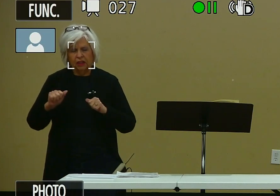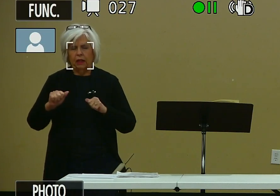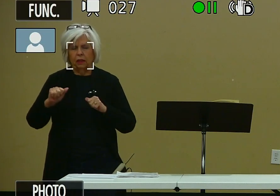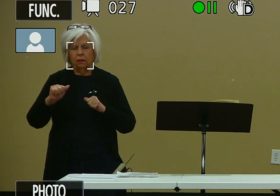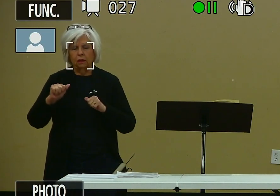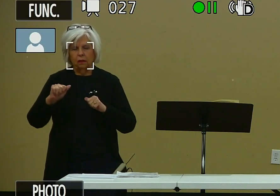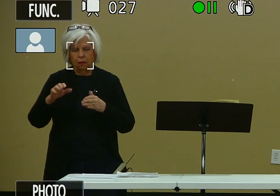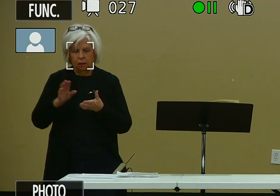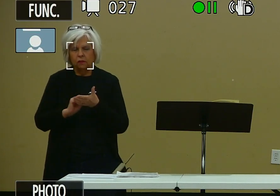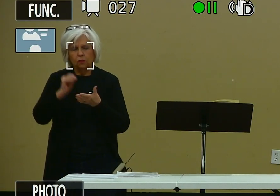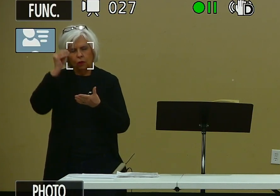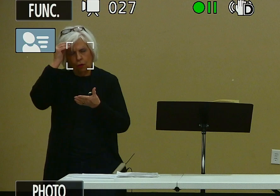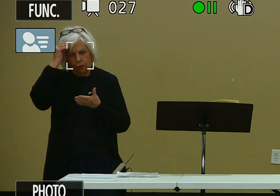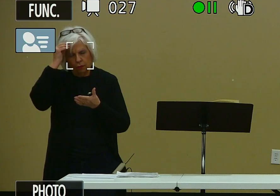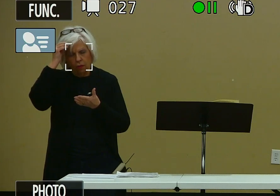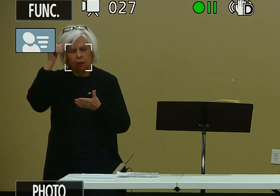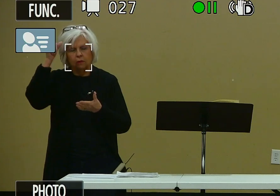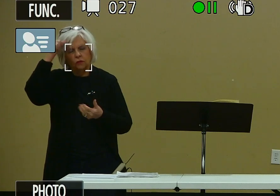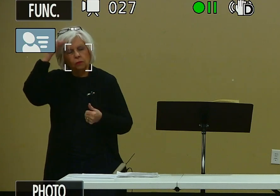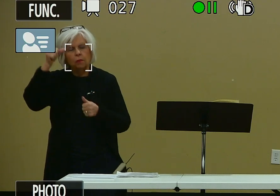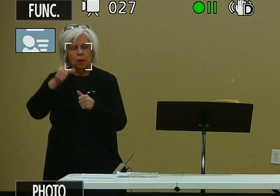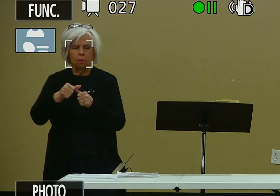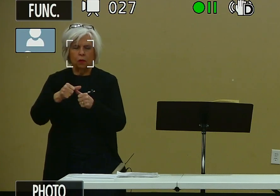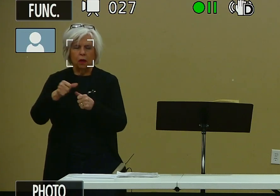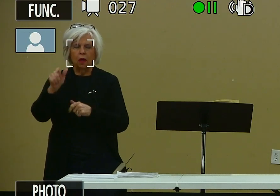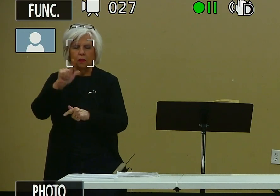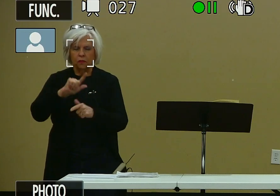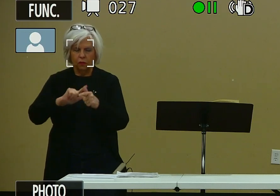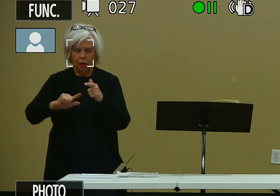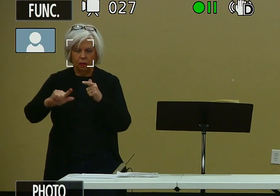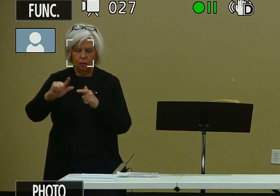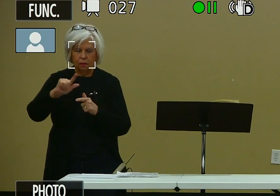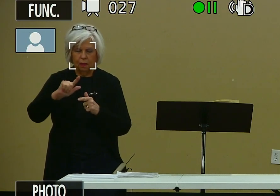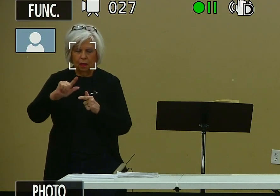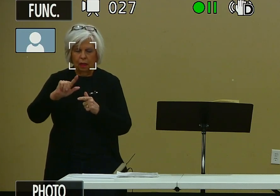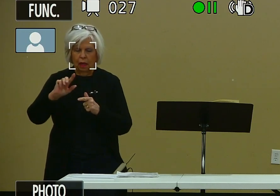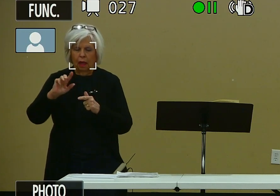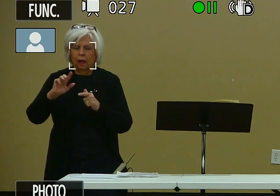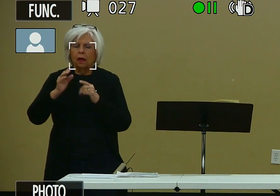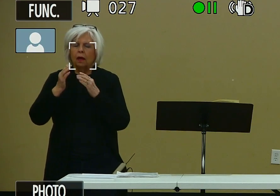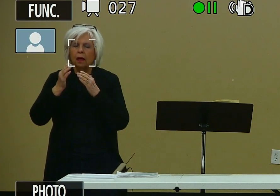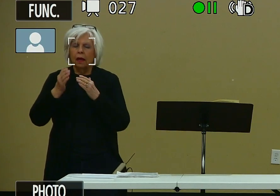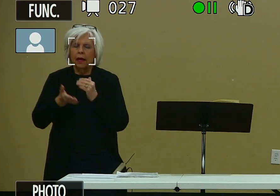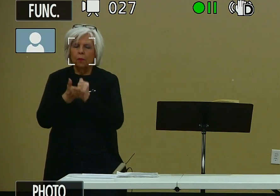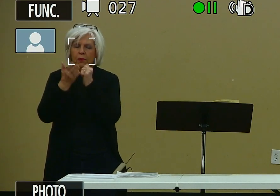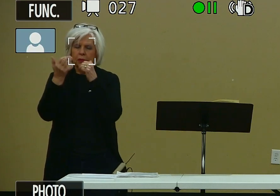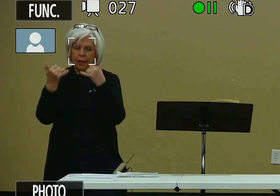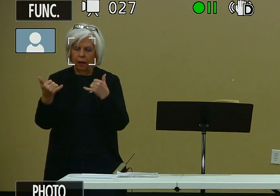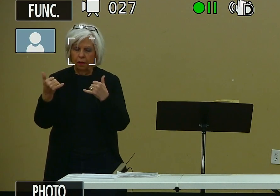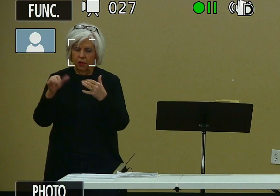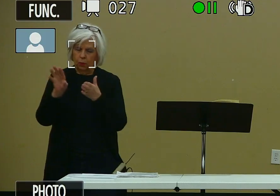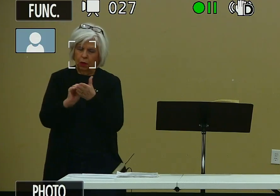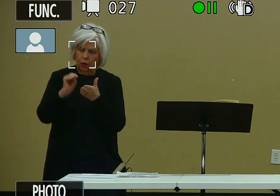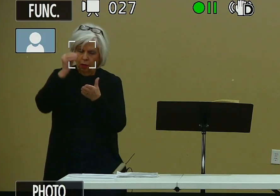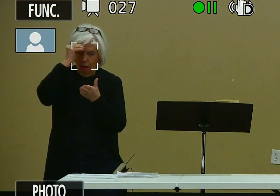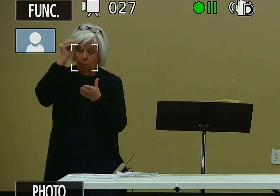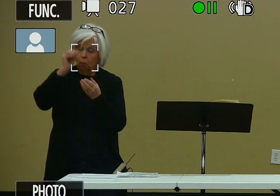ability to learn, to remember the signs. Help us now as we learn